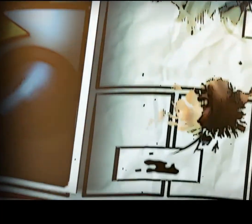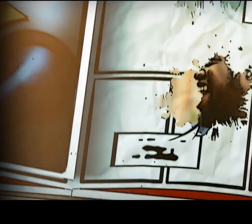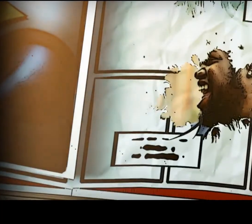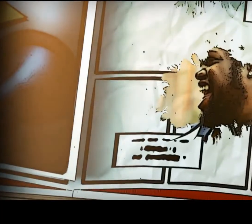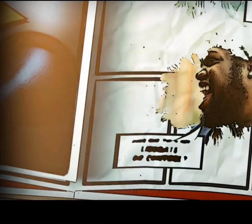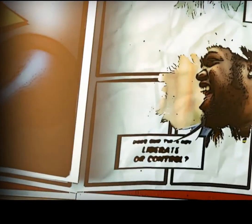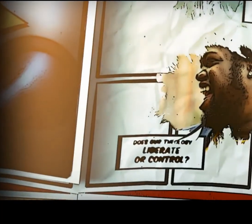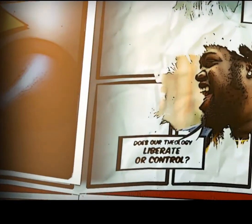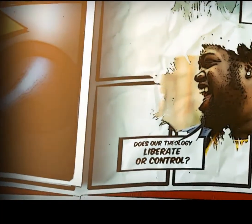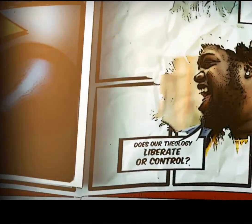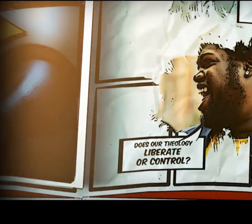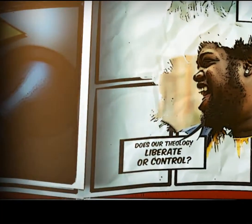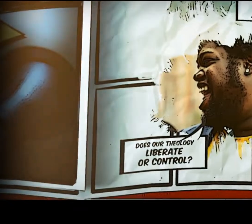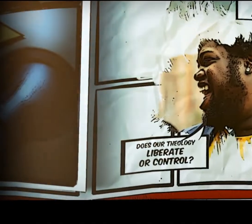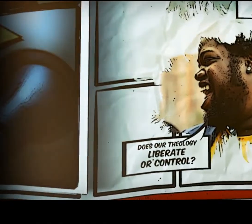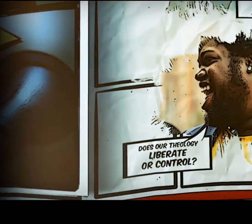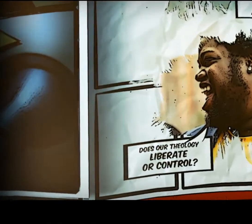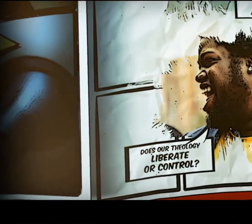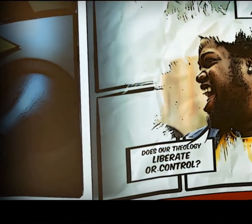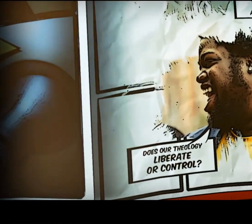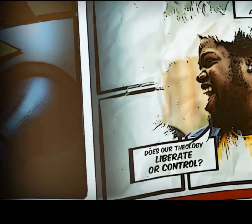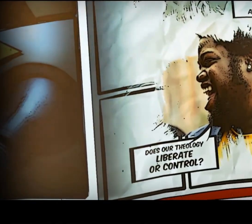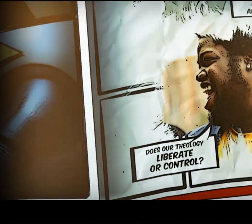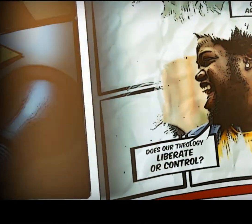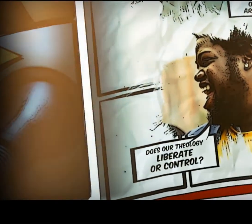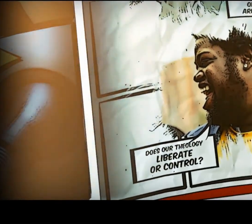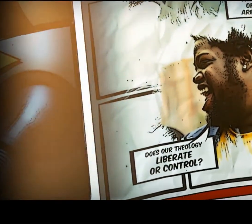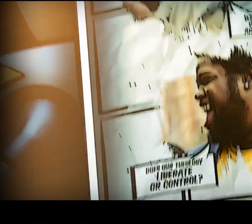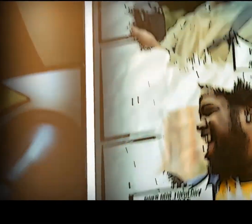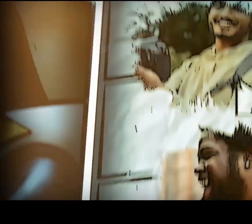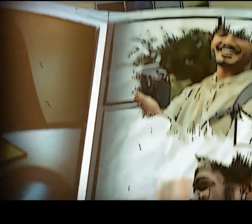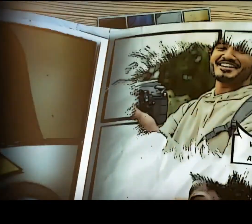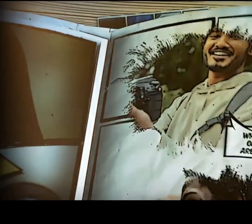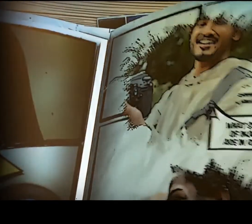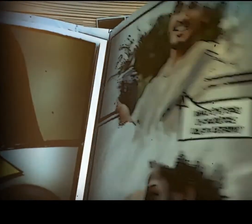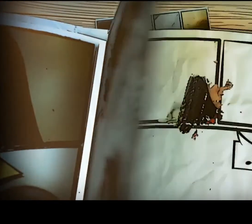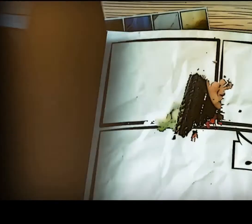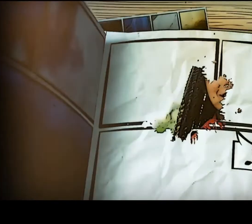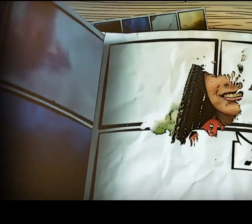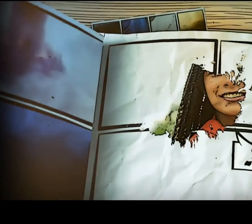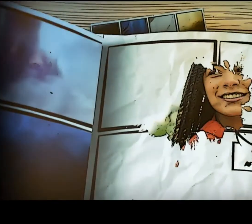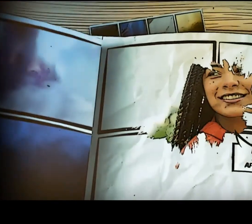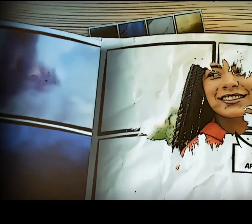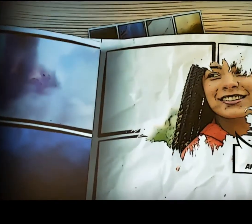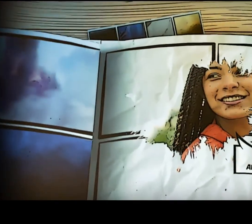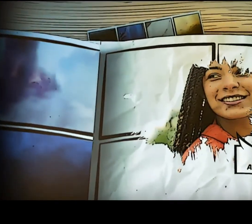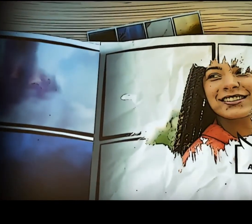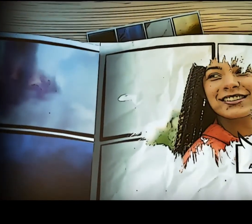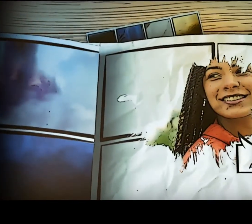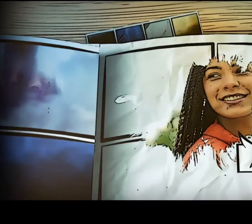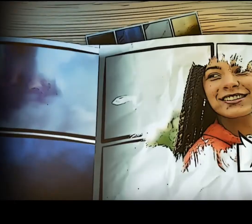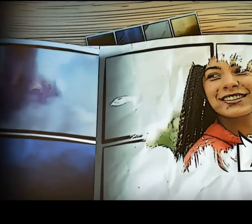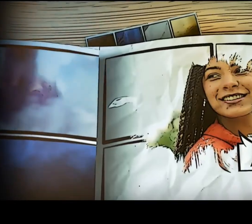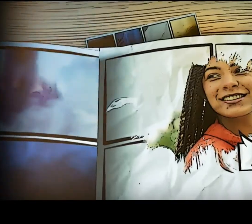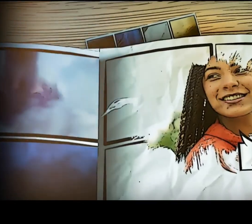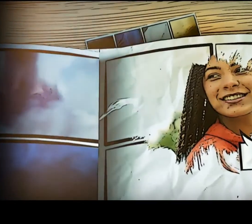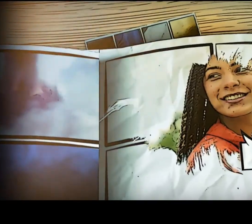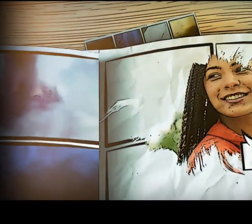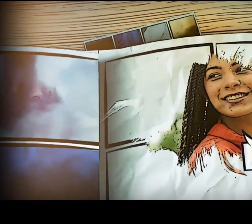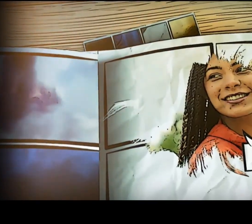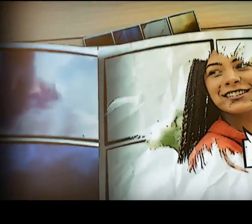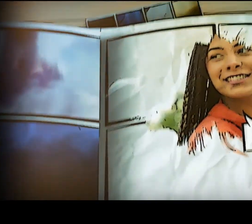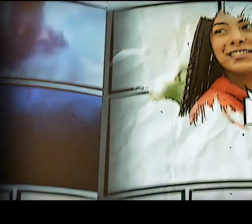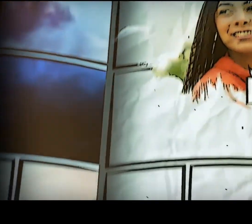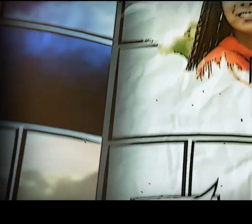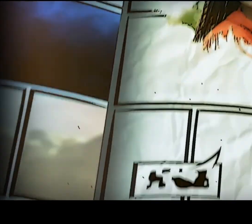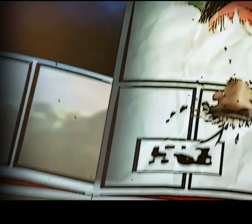that? What you think about anything? What you think about you? What you think